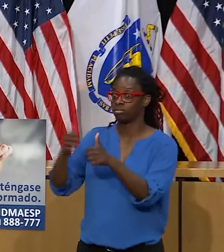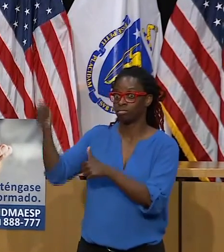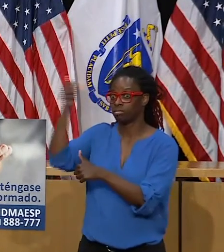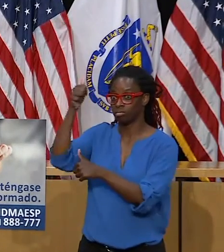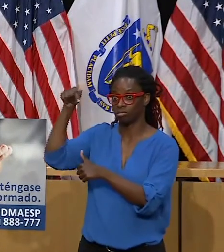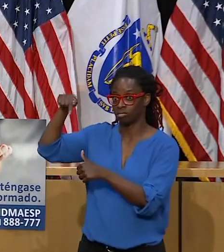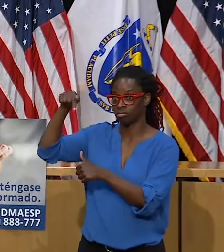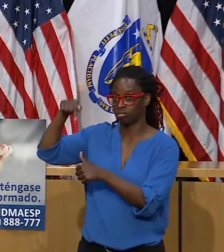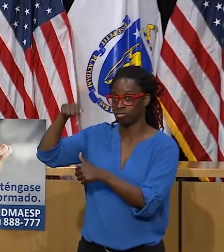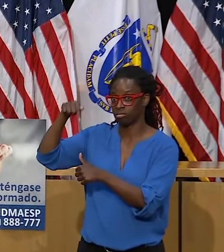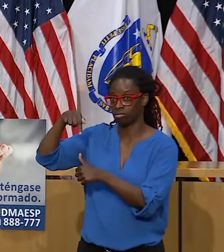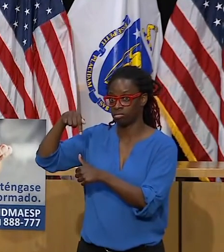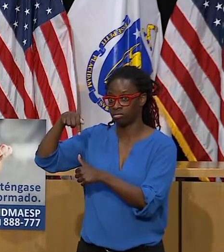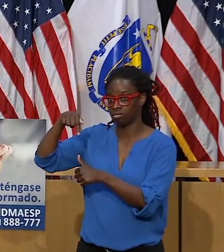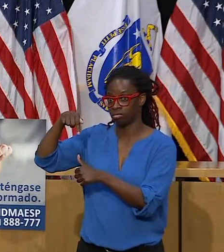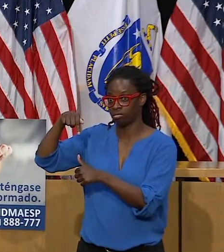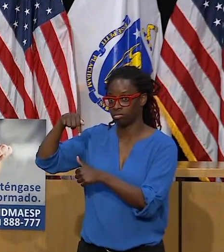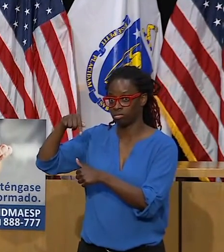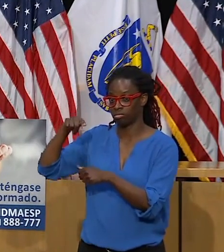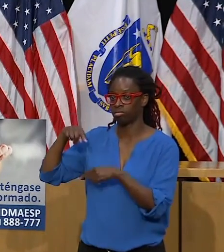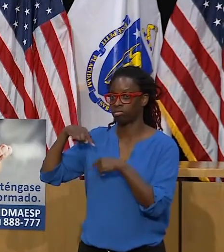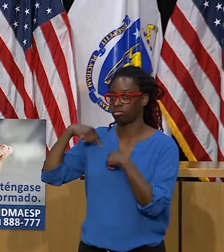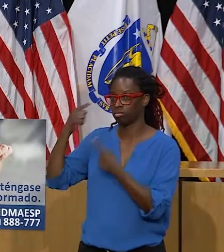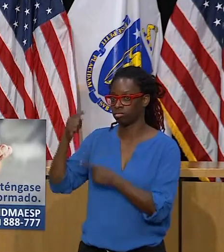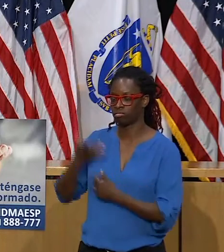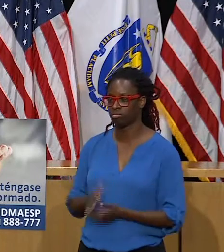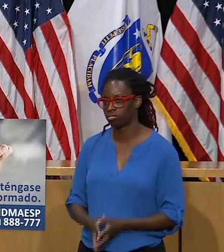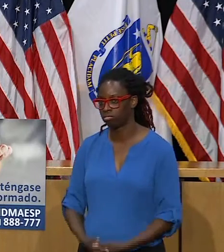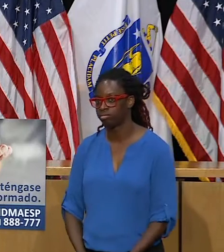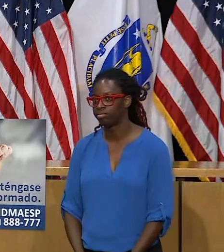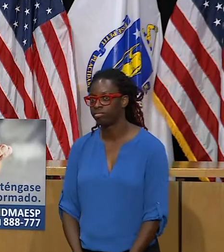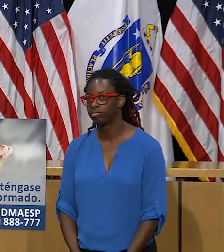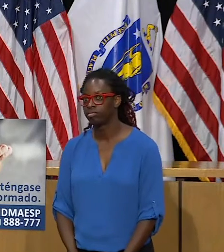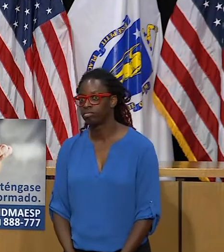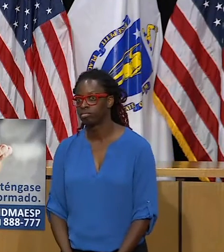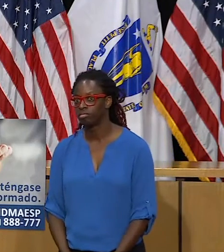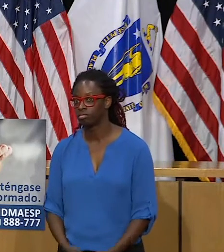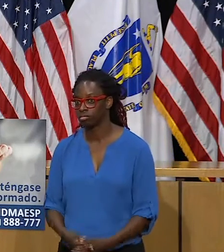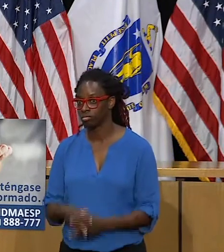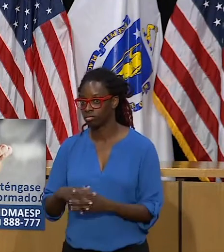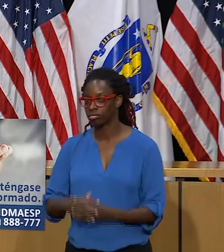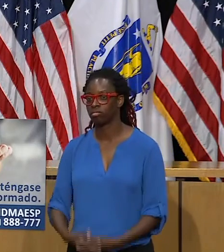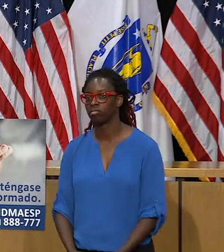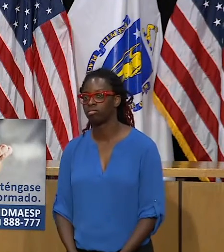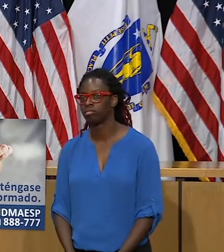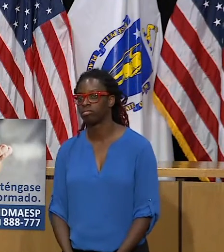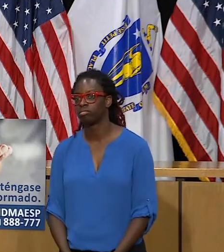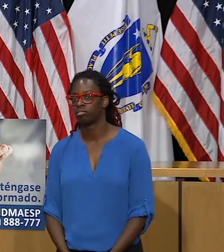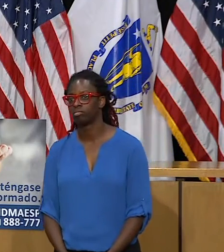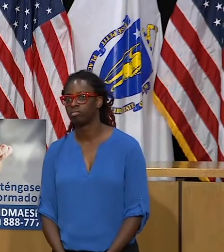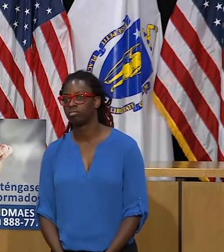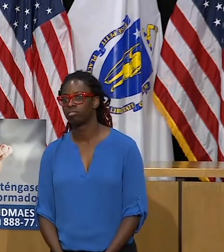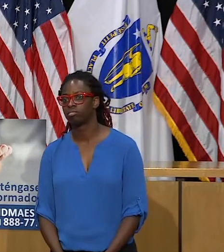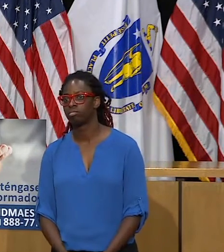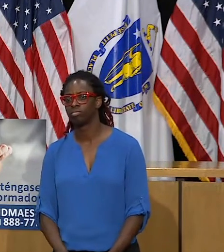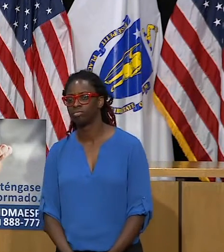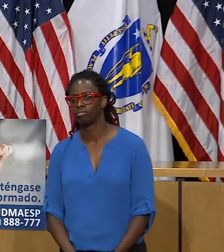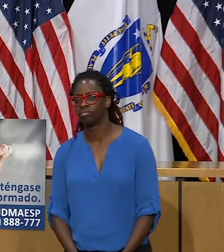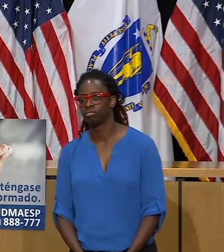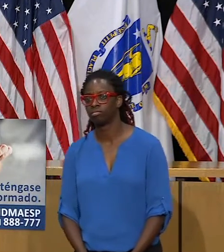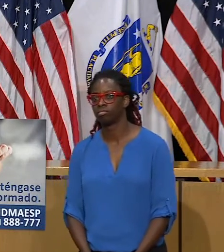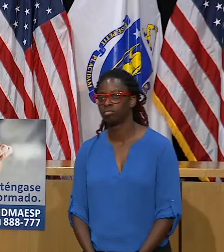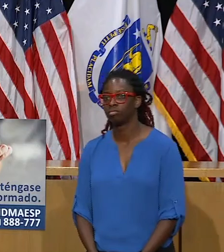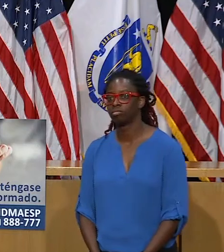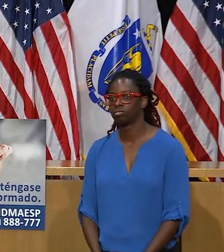since 2016, and why was that never done? Actually, it's not the same. It has significantly more direct oversight and